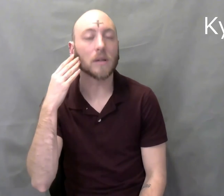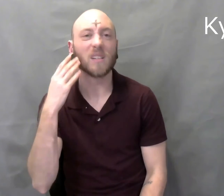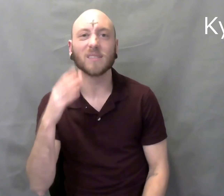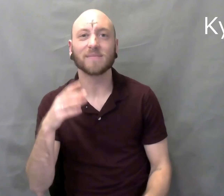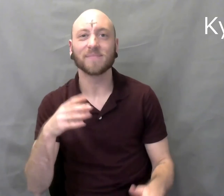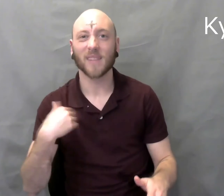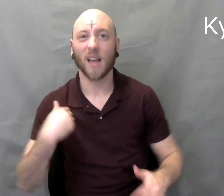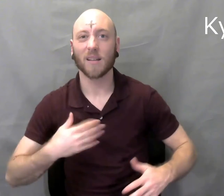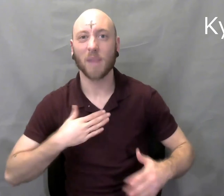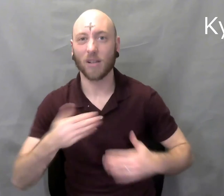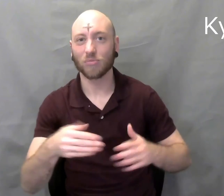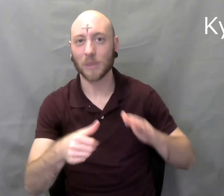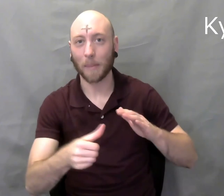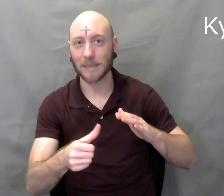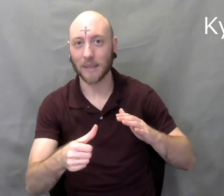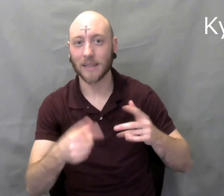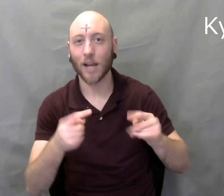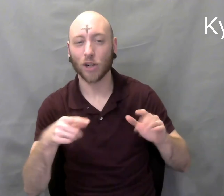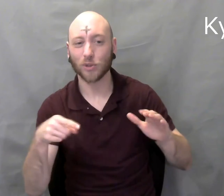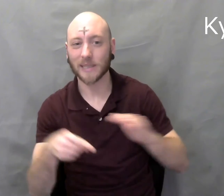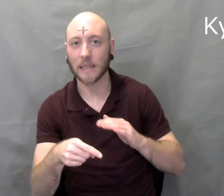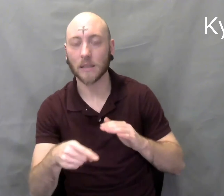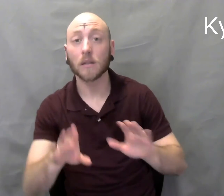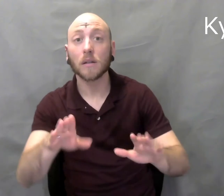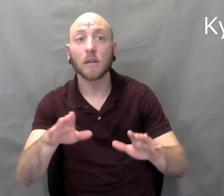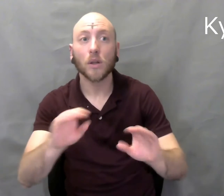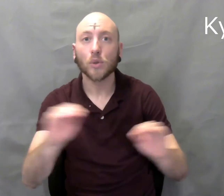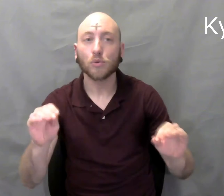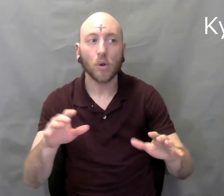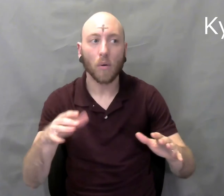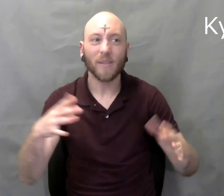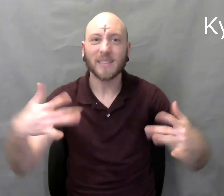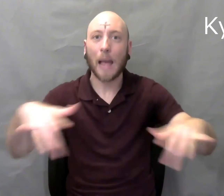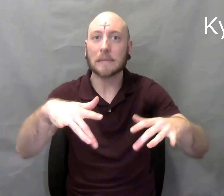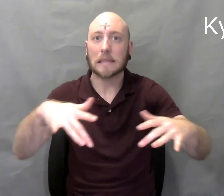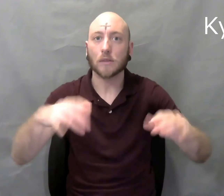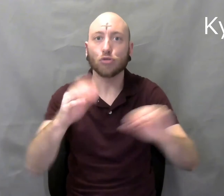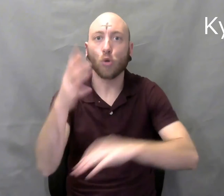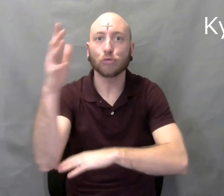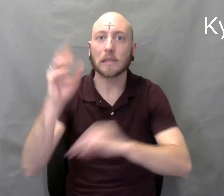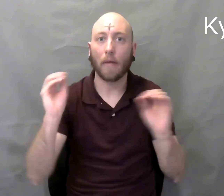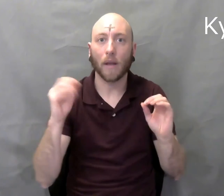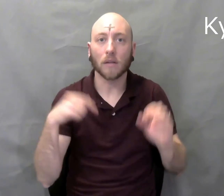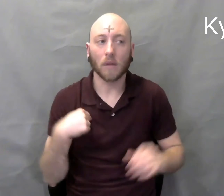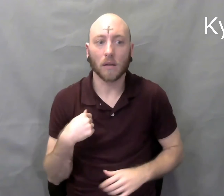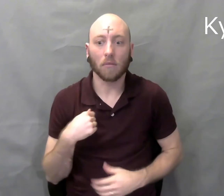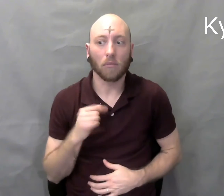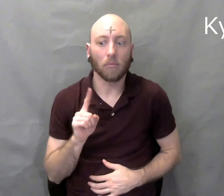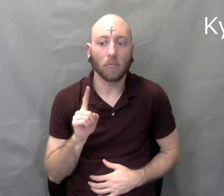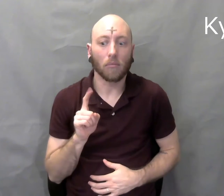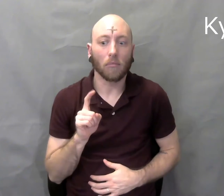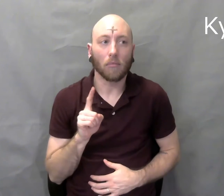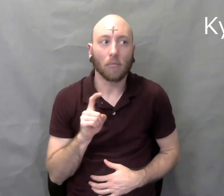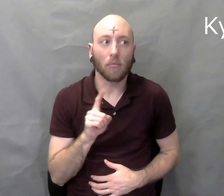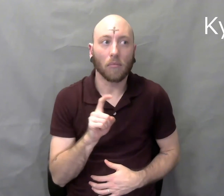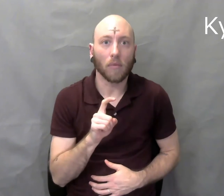doors, but it was an open field. There was nothing to sneak behind or anything. So I don't know, I walked up